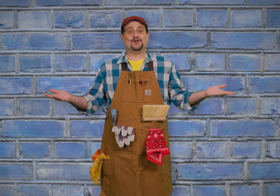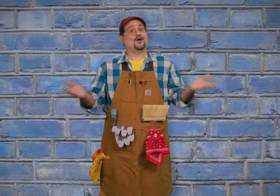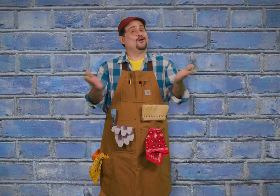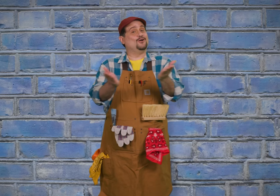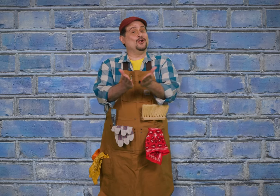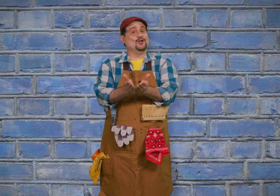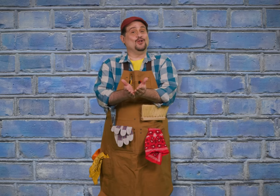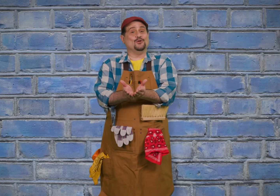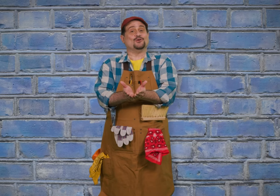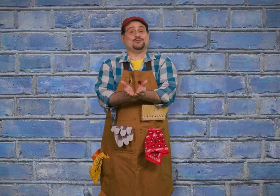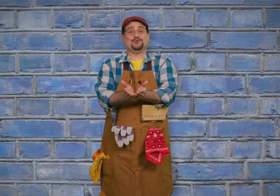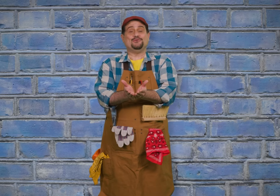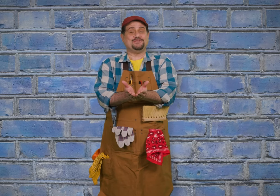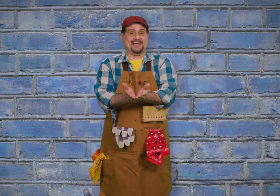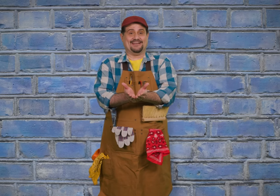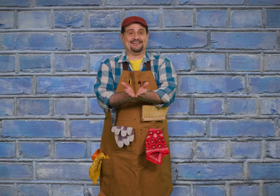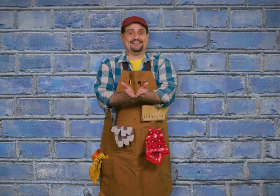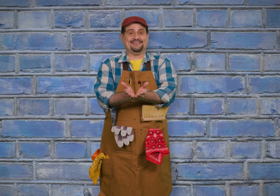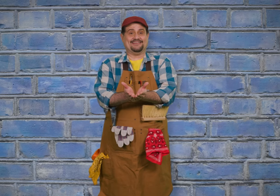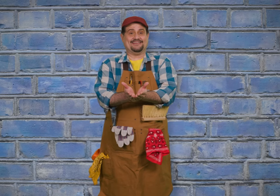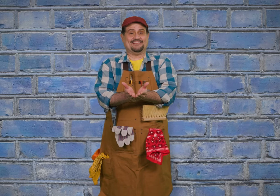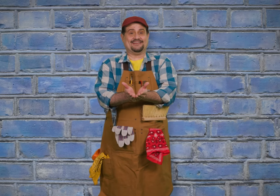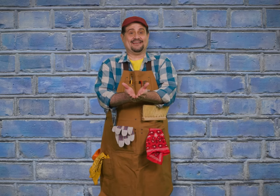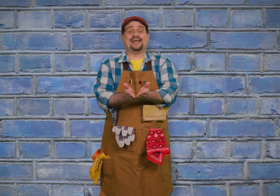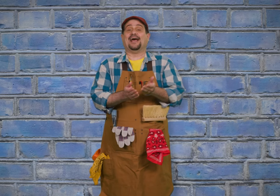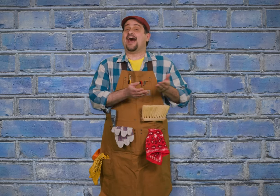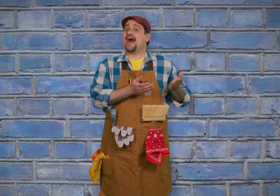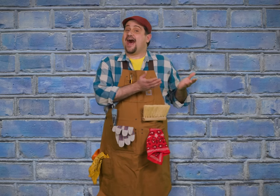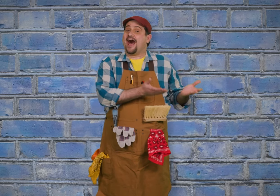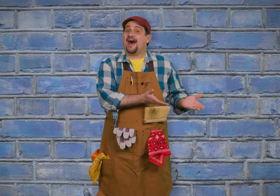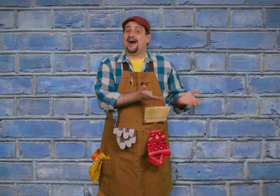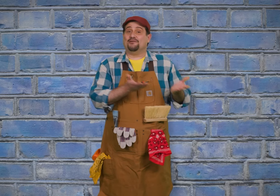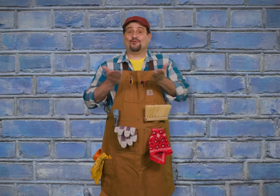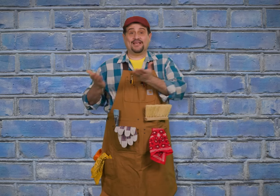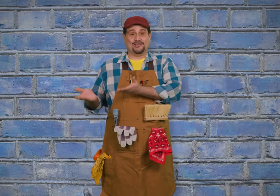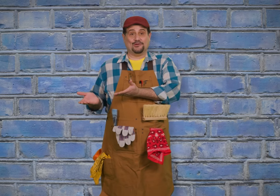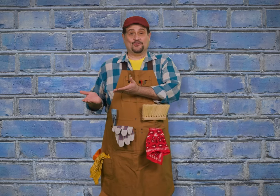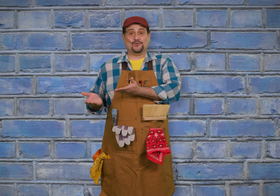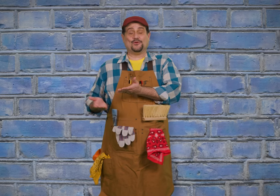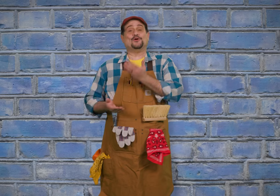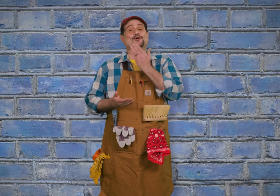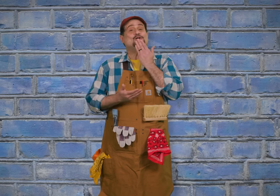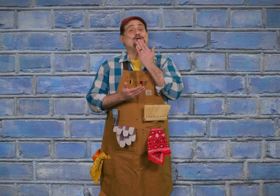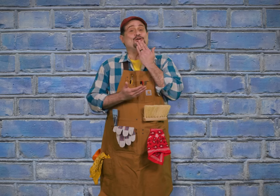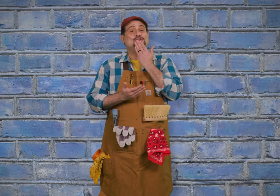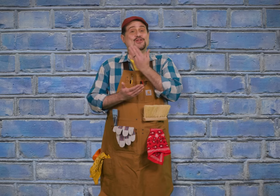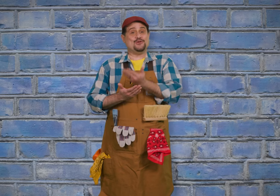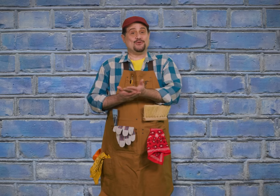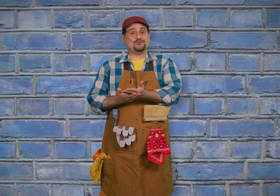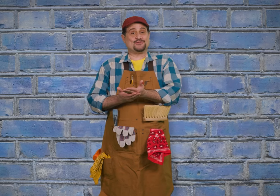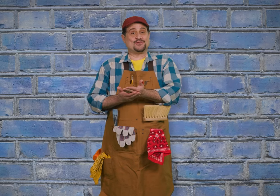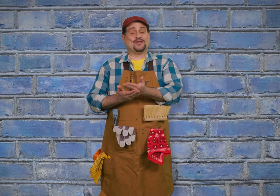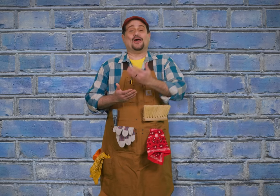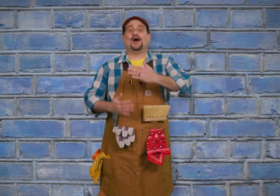people Luke 2:10 I bring you good news